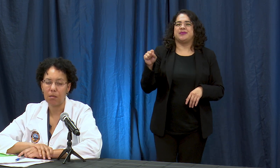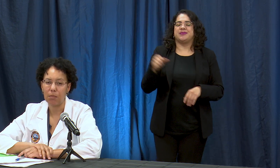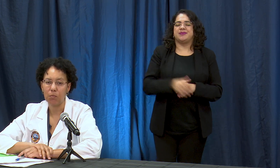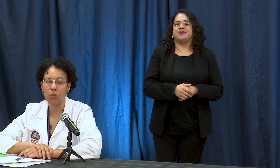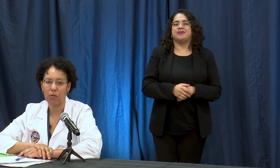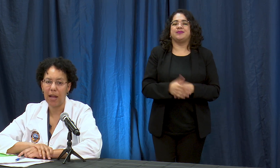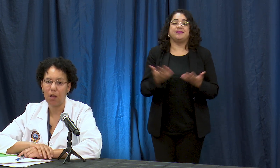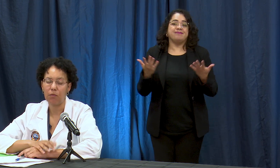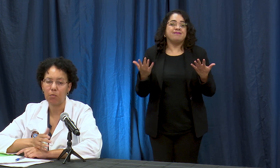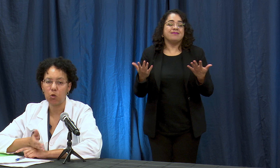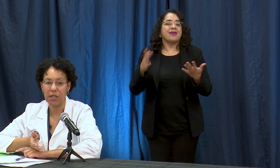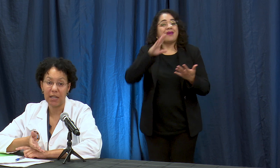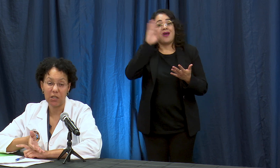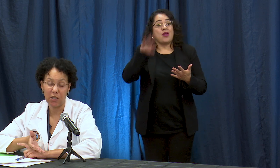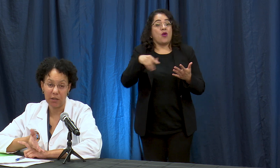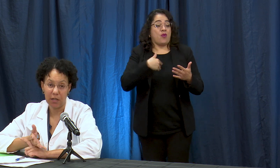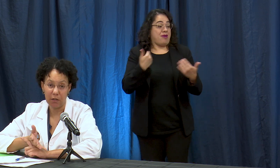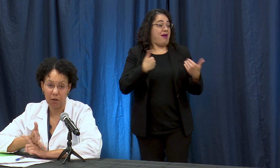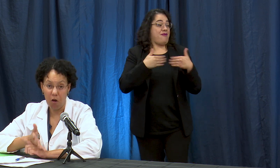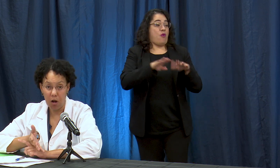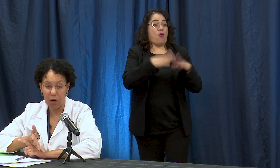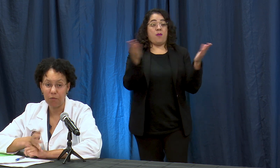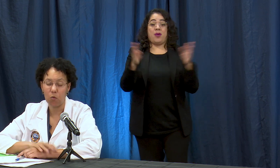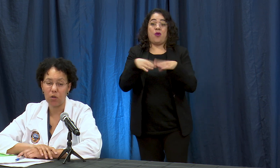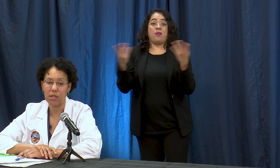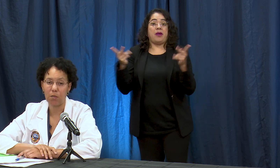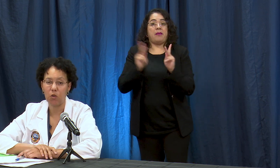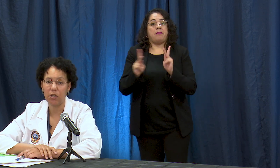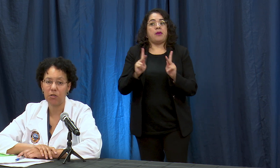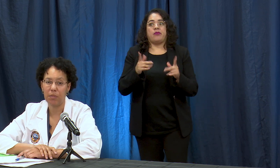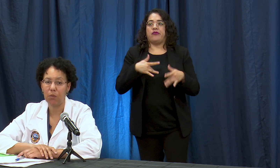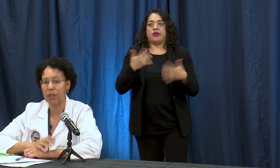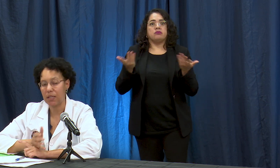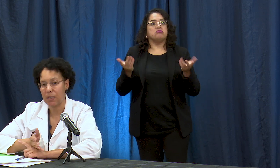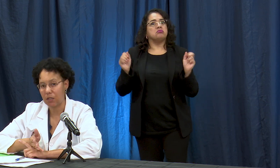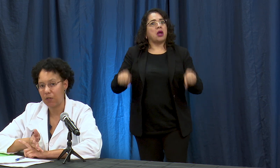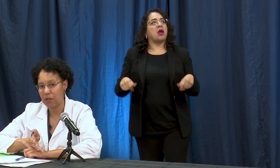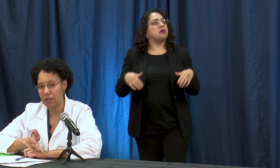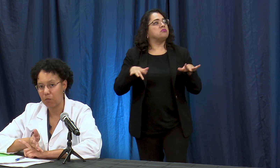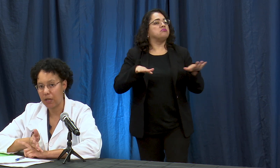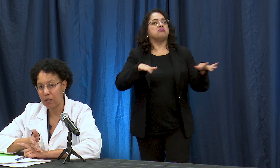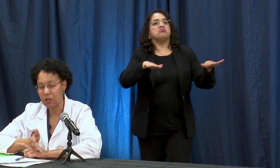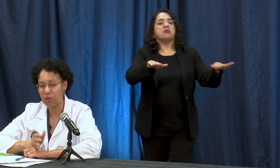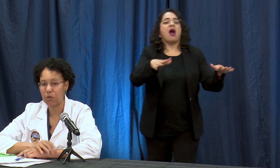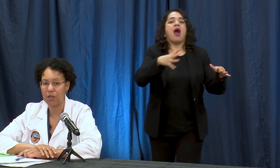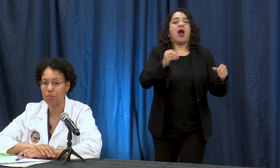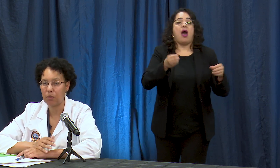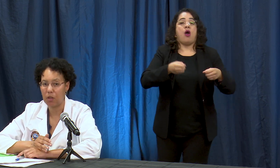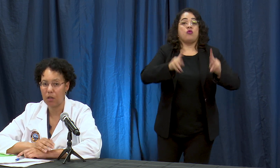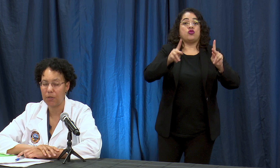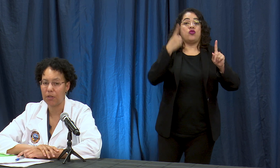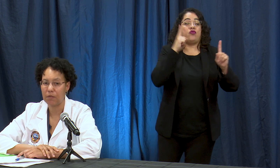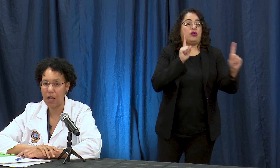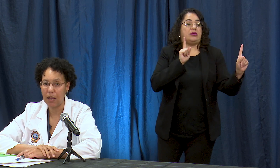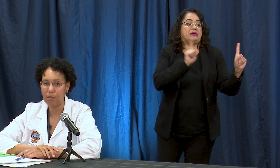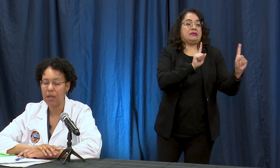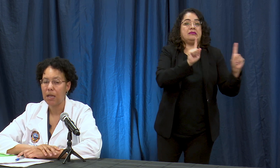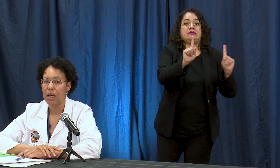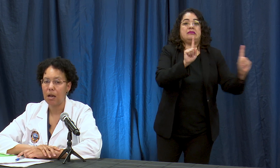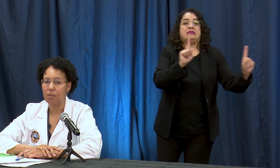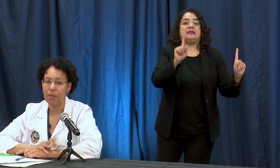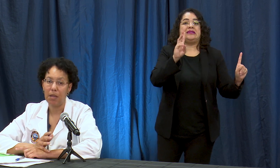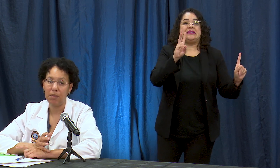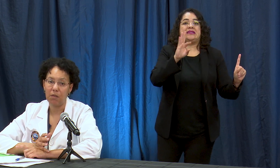to move around, the more chances that there are for someone to be within 6 feet of someone else for some prolonged period of